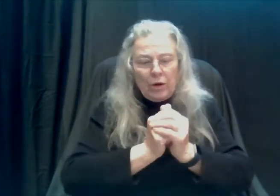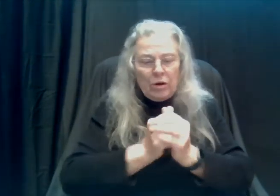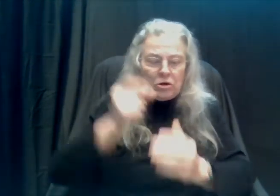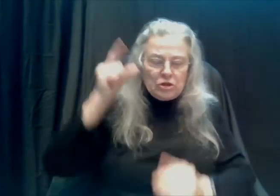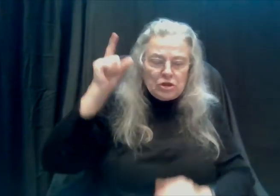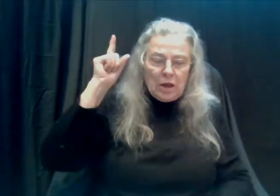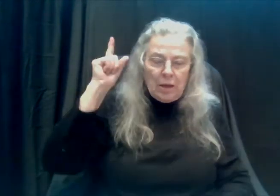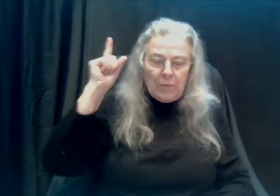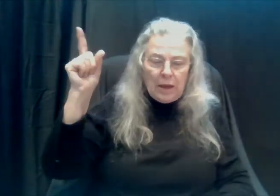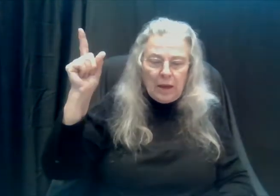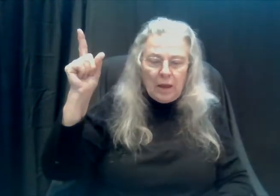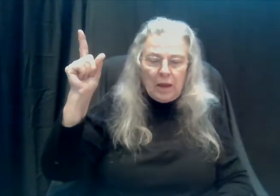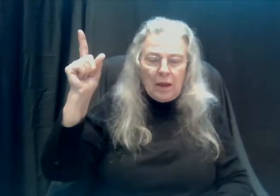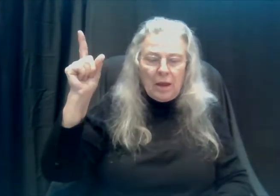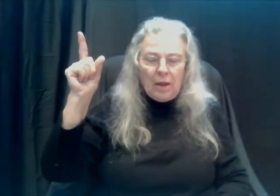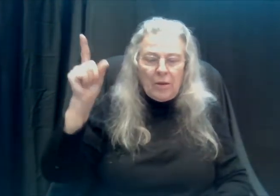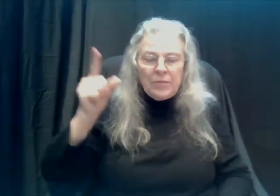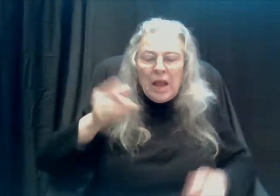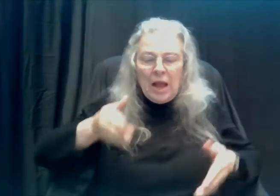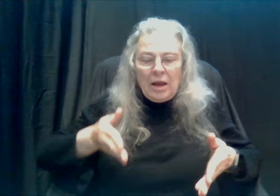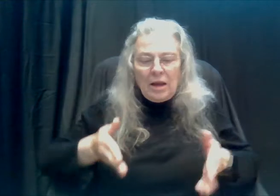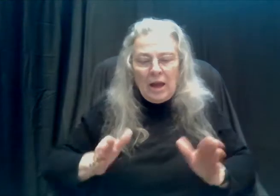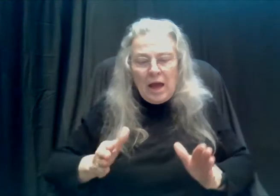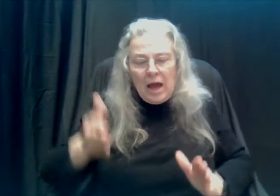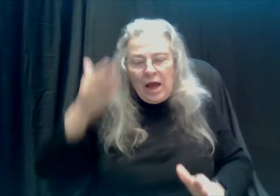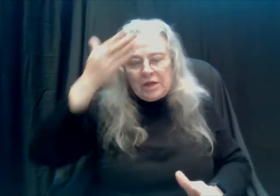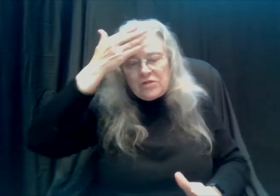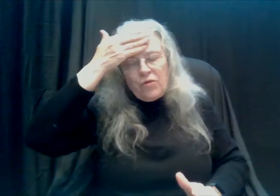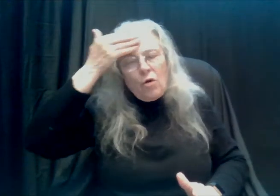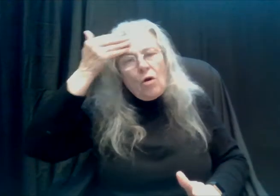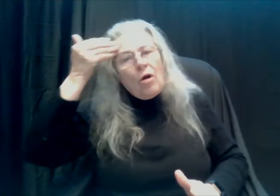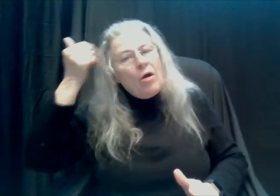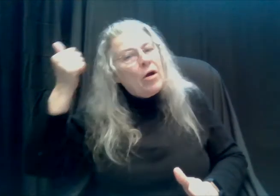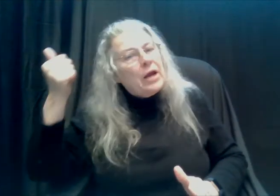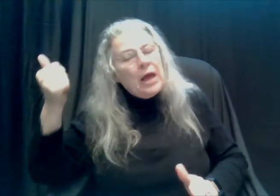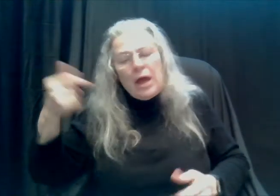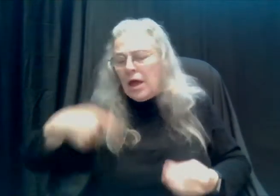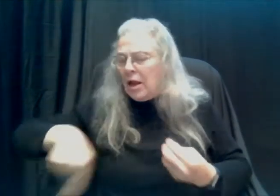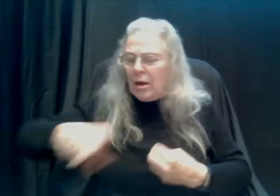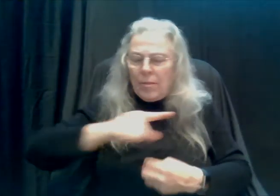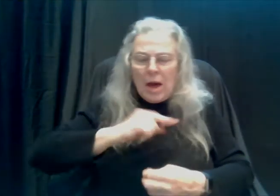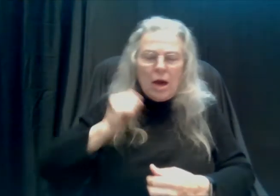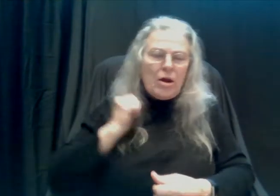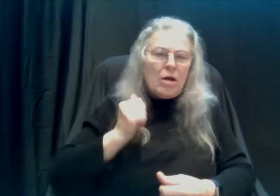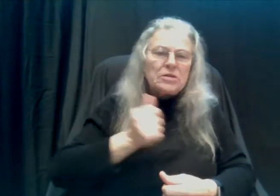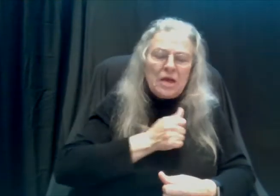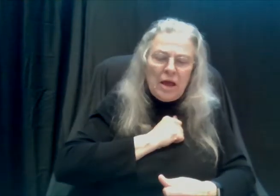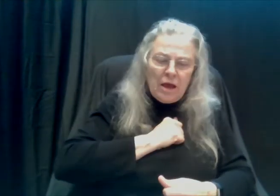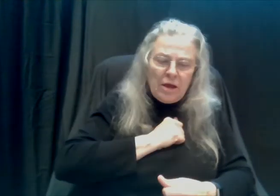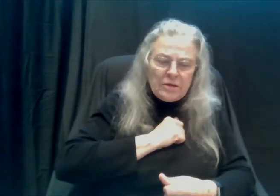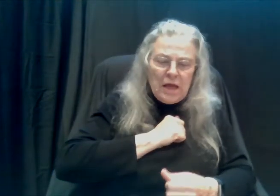and worship him. Let's forget about ourselves